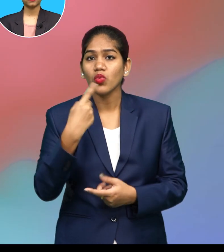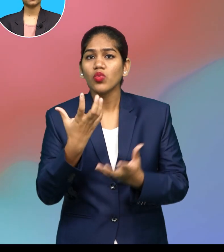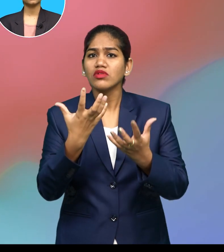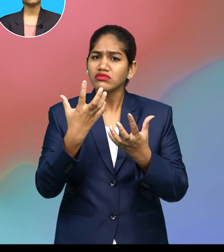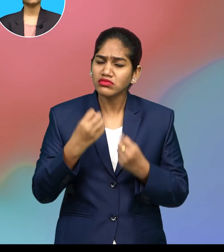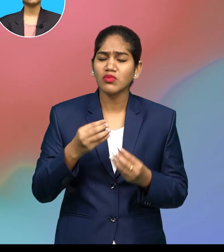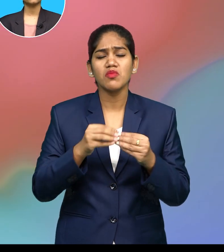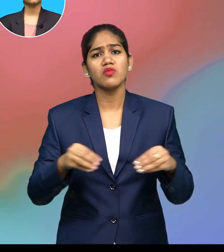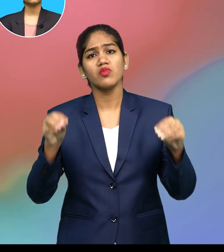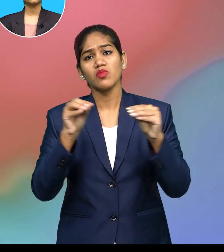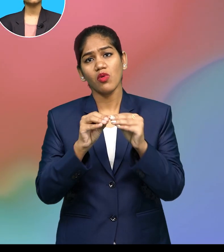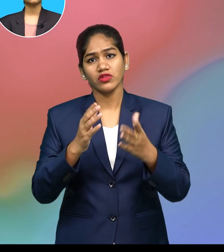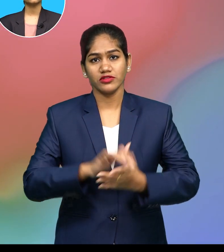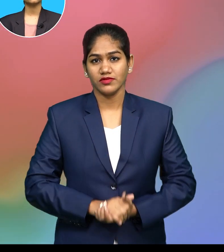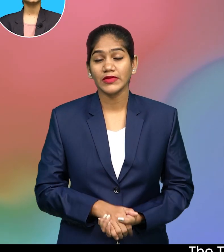most.